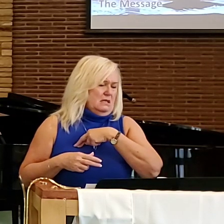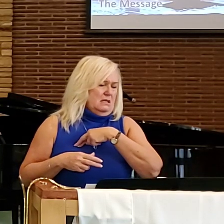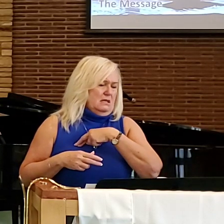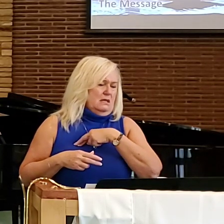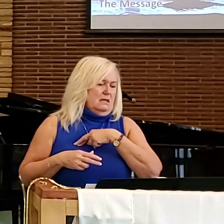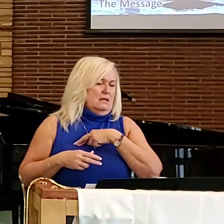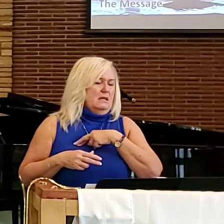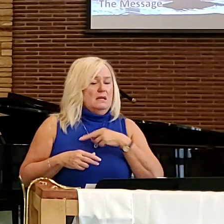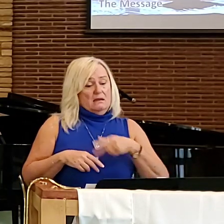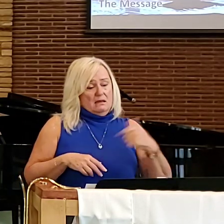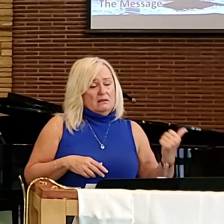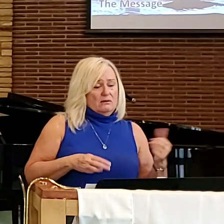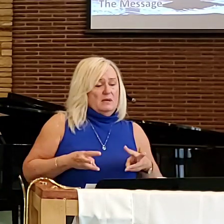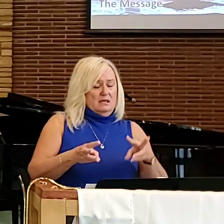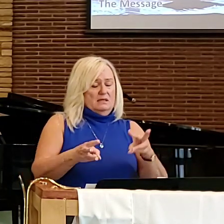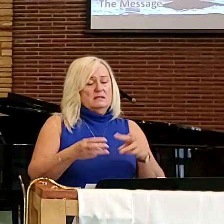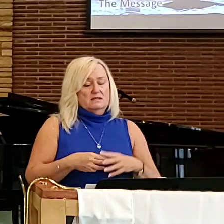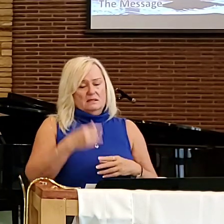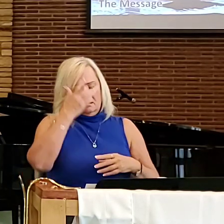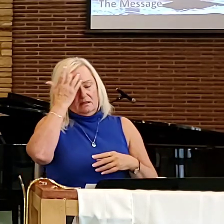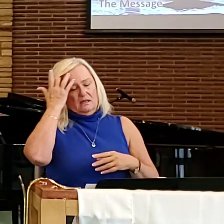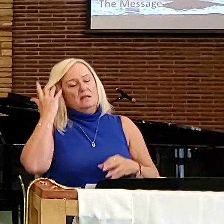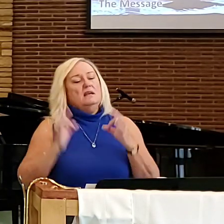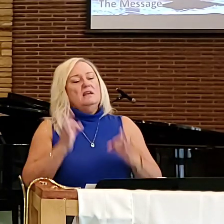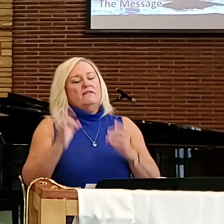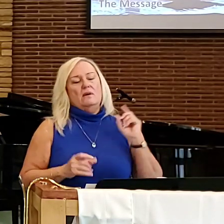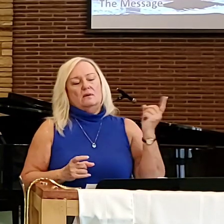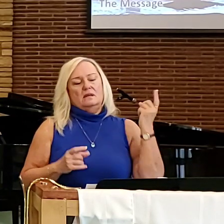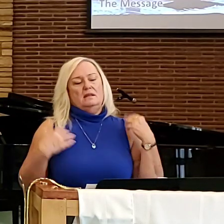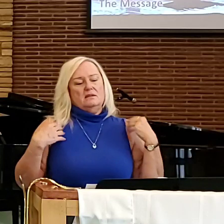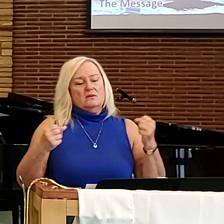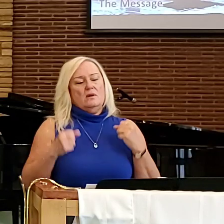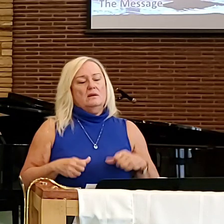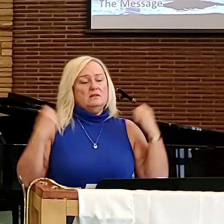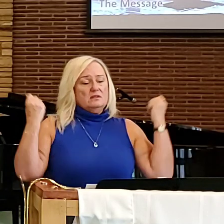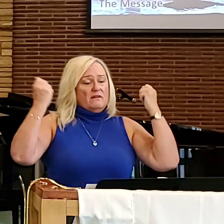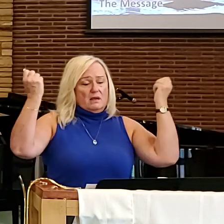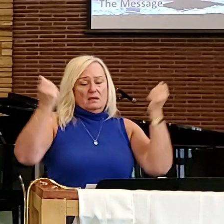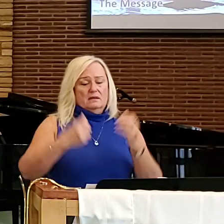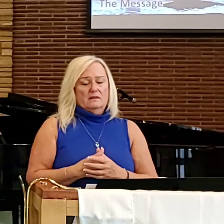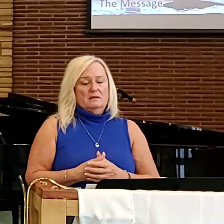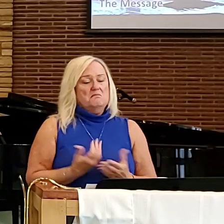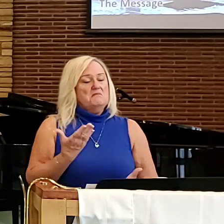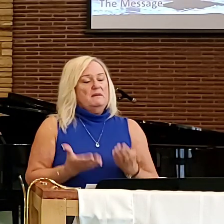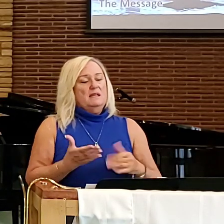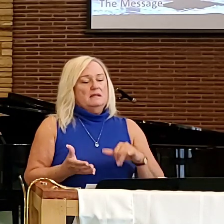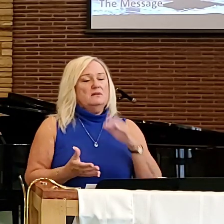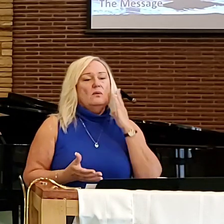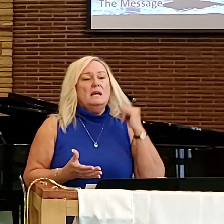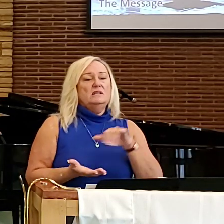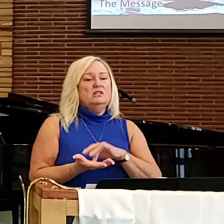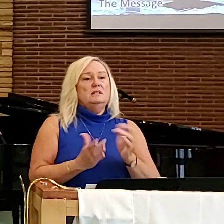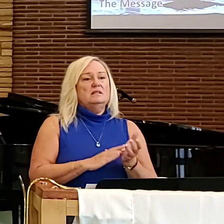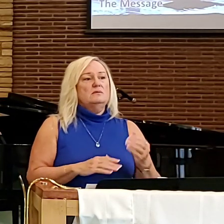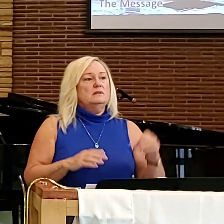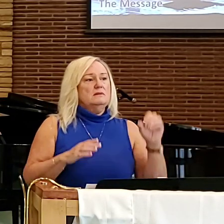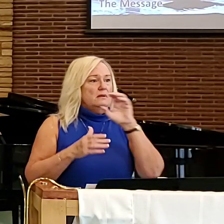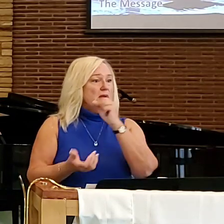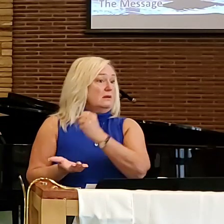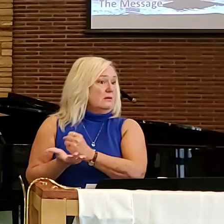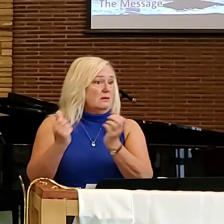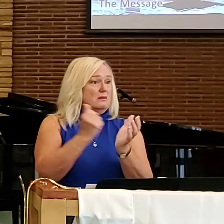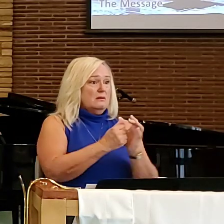as well as in other ways. If only the strong survive, maybe that's why Jesus was crucified.